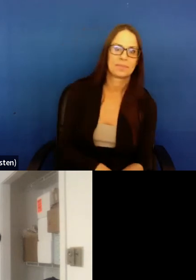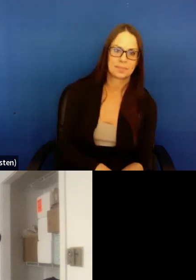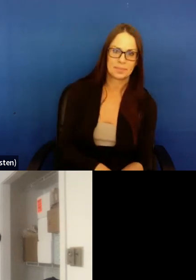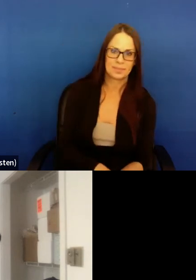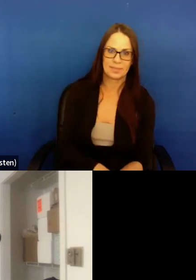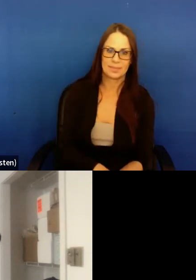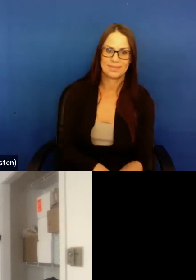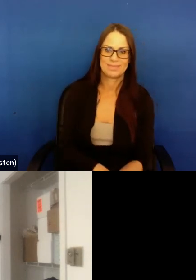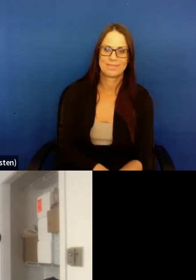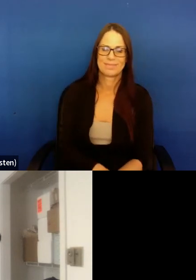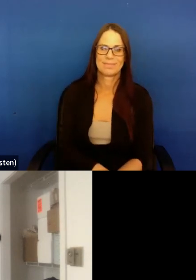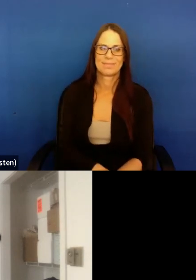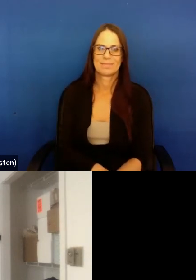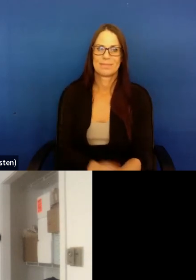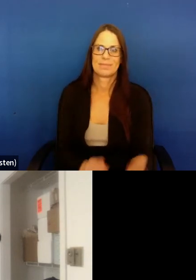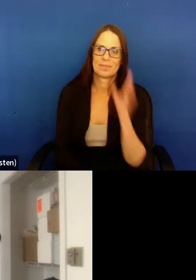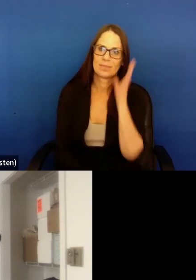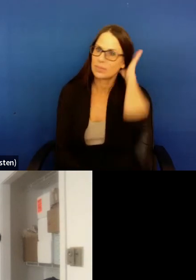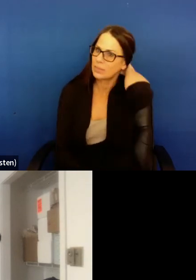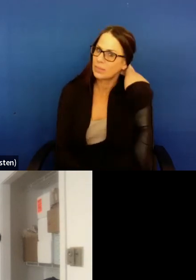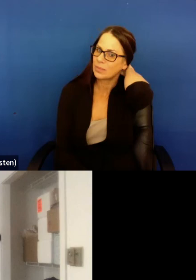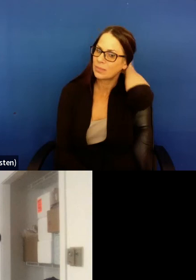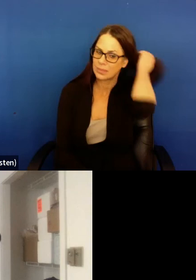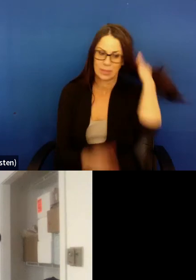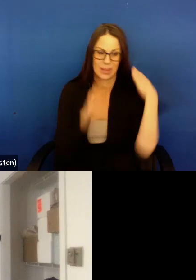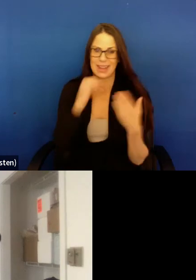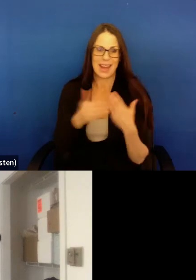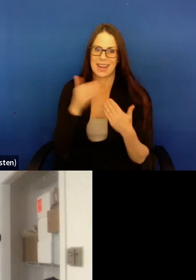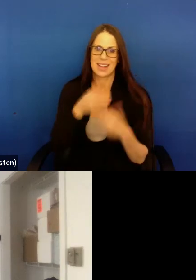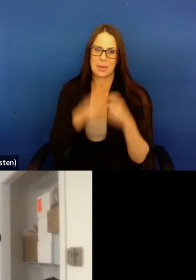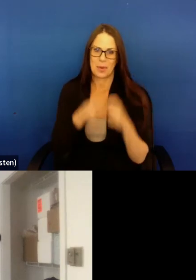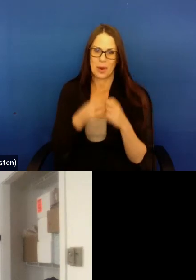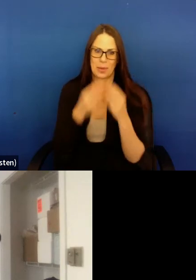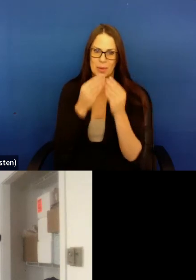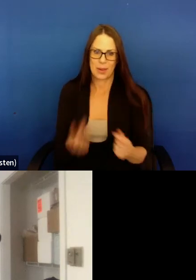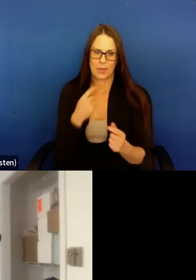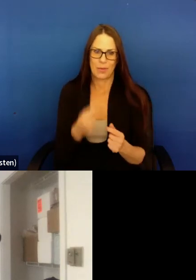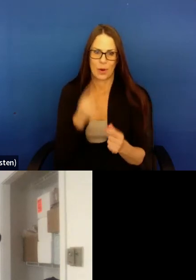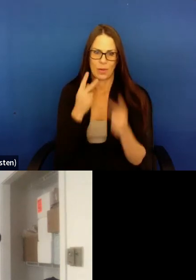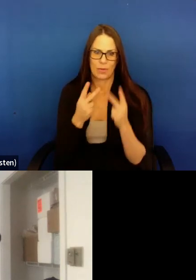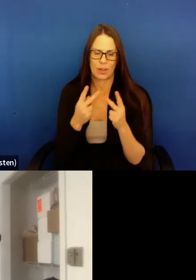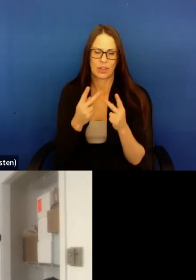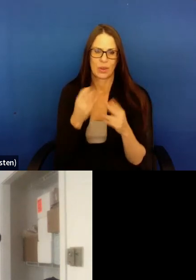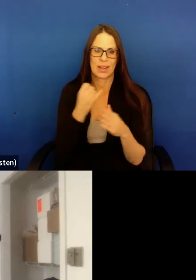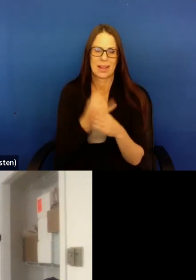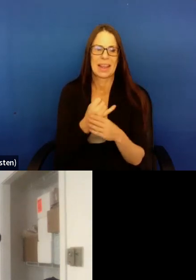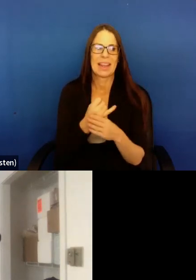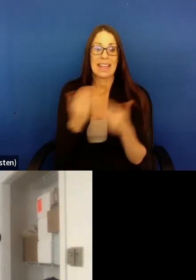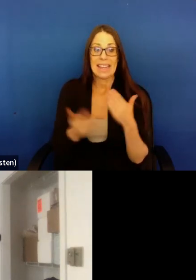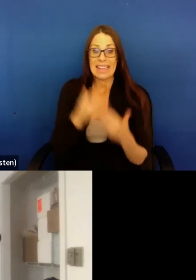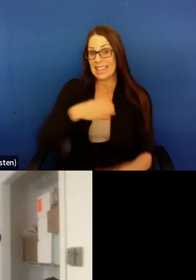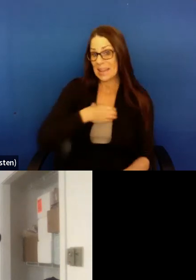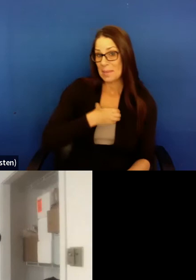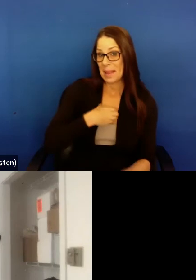Maps are a tough problem for the visually impaired. It's not an easy problem to solve. So they're easy to complain about, but I would be happy to help with that.